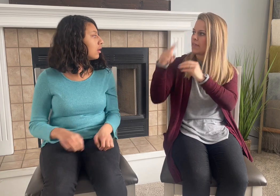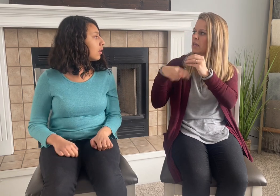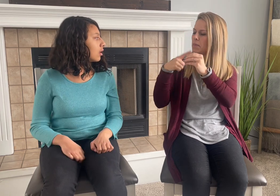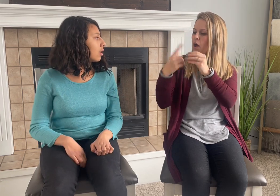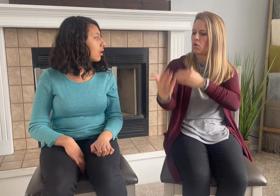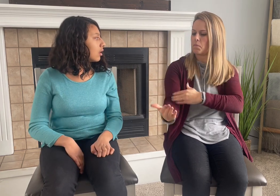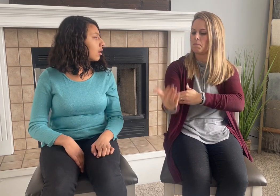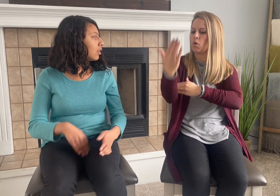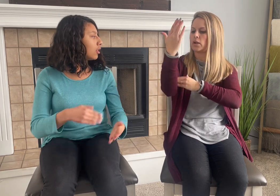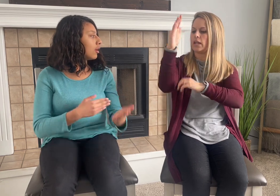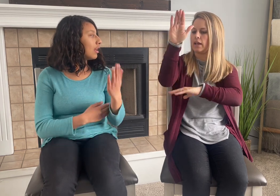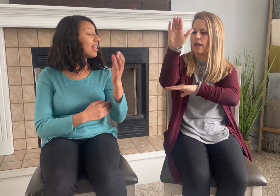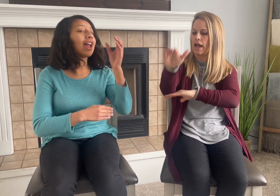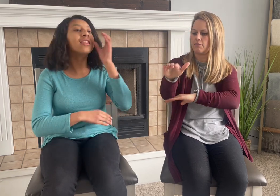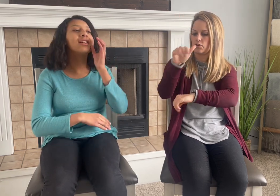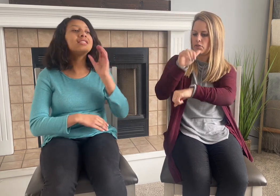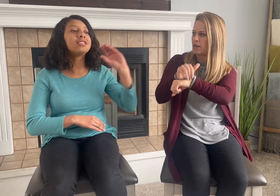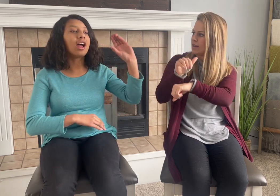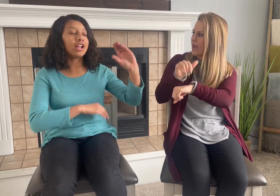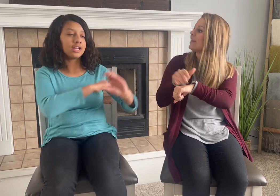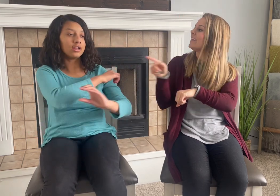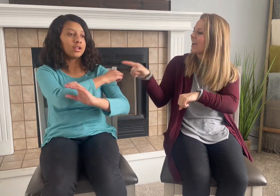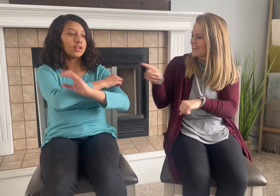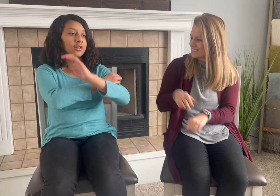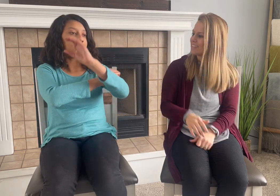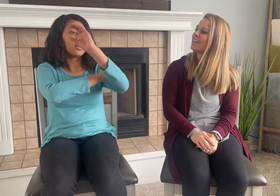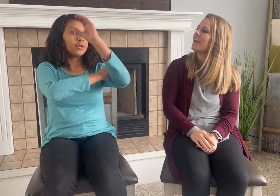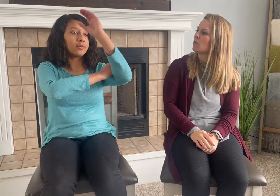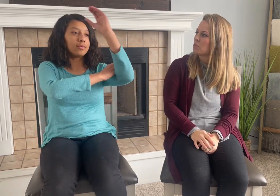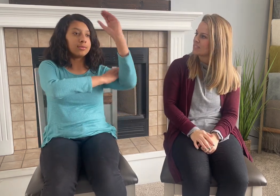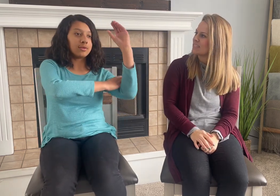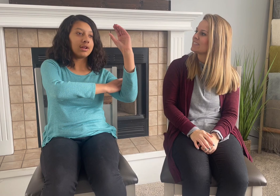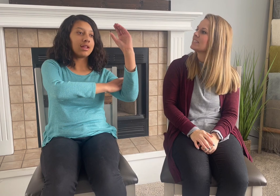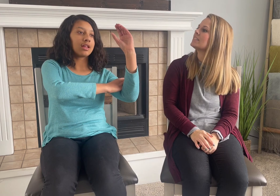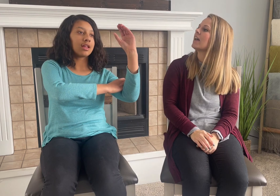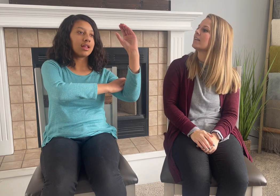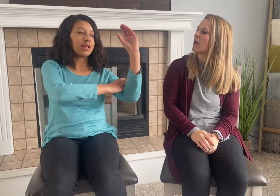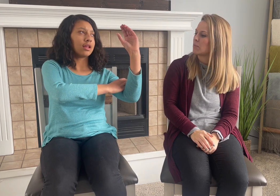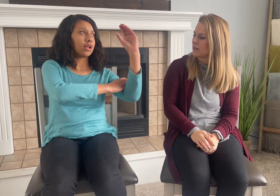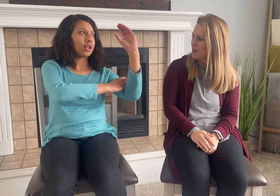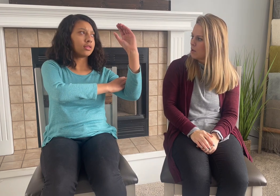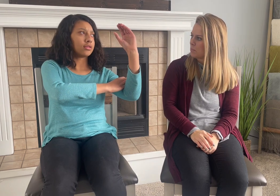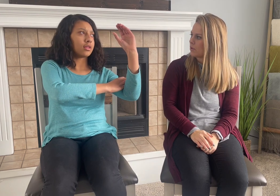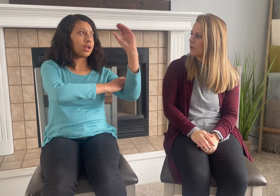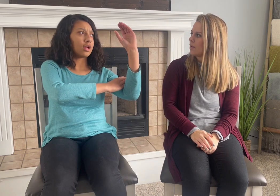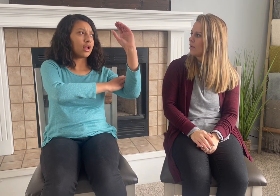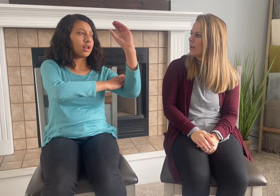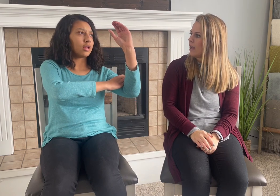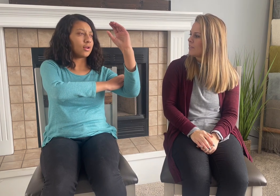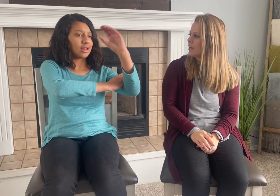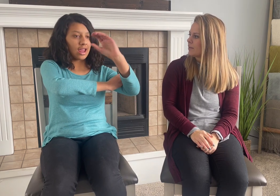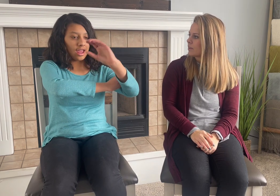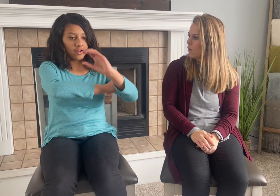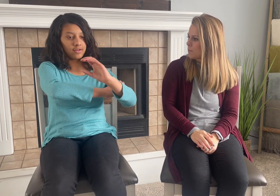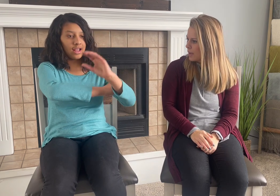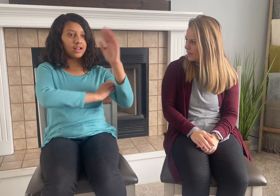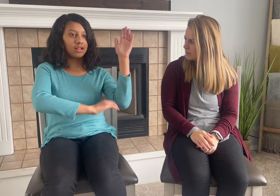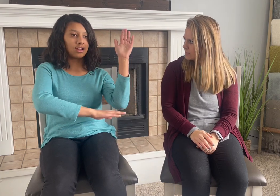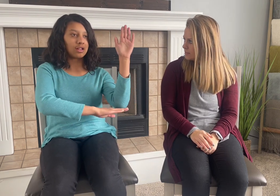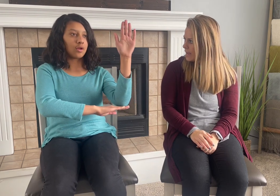think about morning, afternoon, and night, yes, it represents the sun coming up and then going back down.